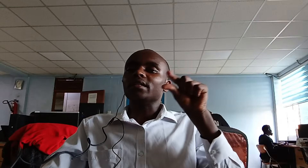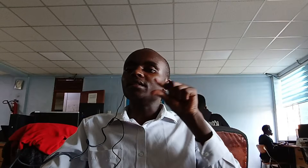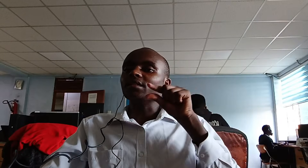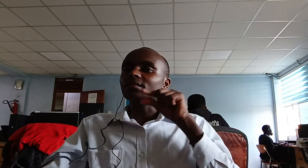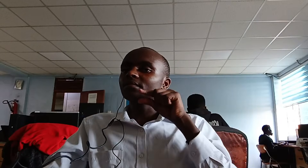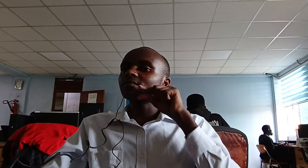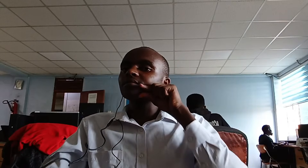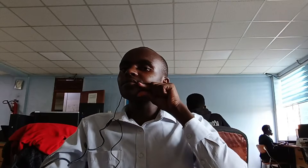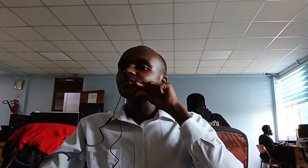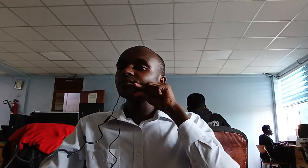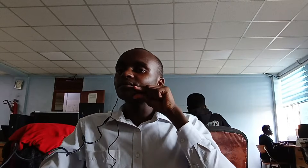G,